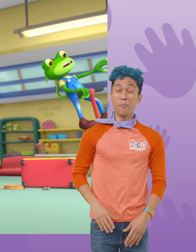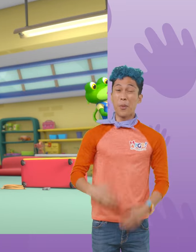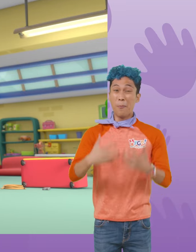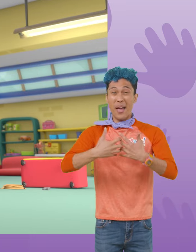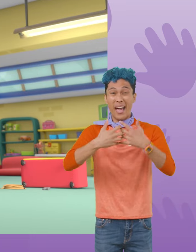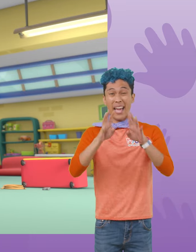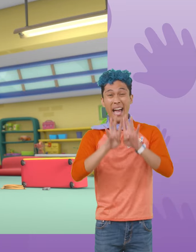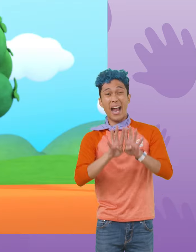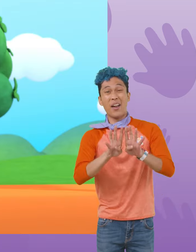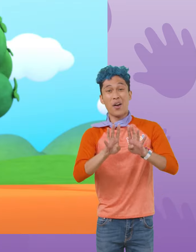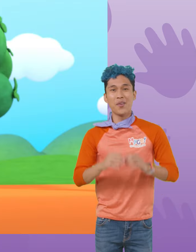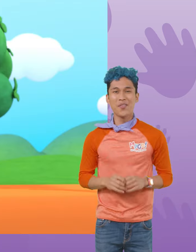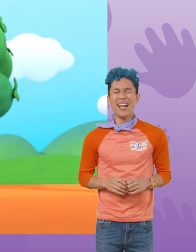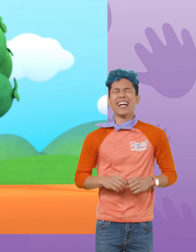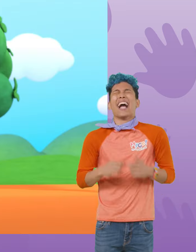Mechanicals!